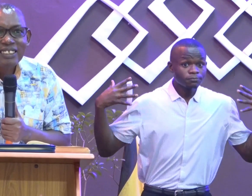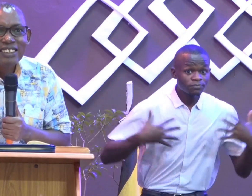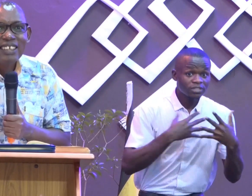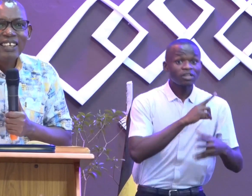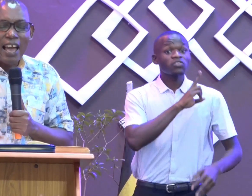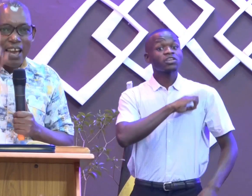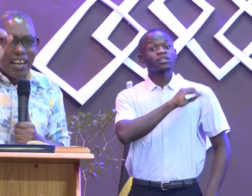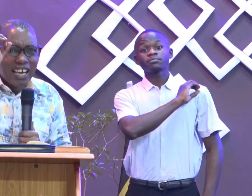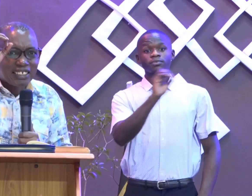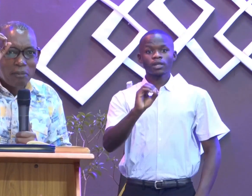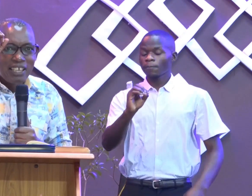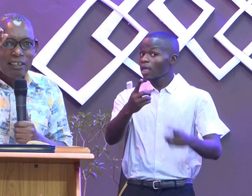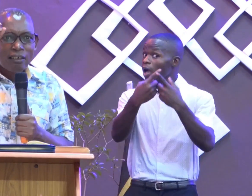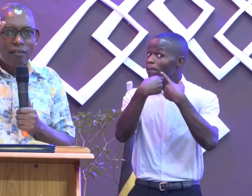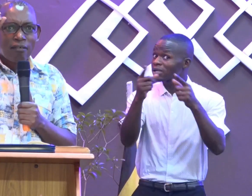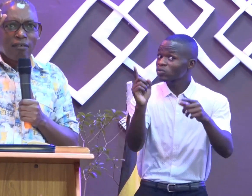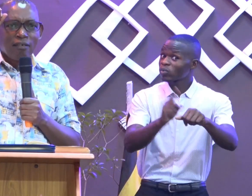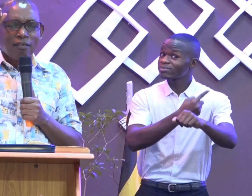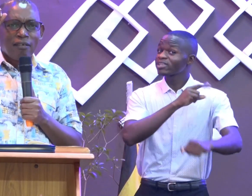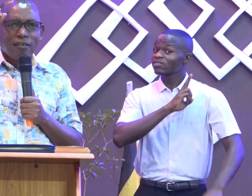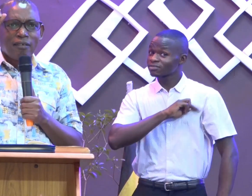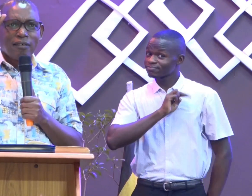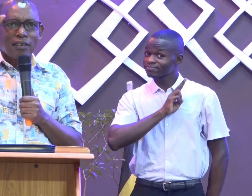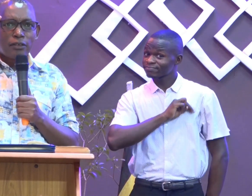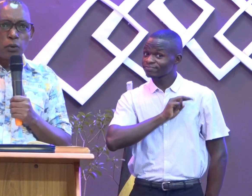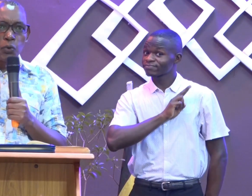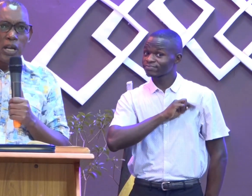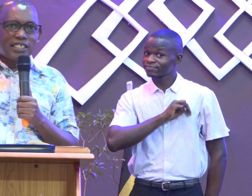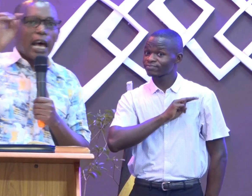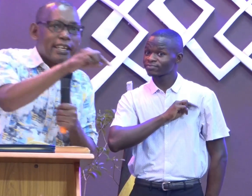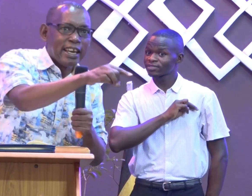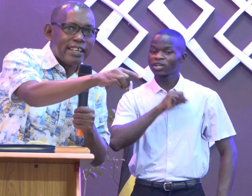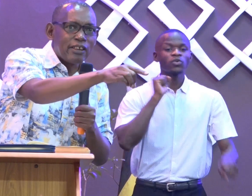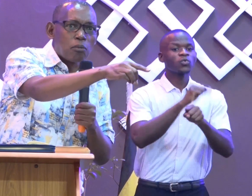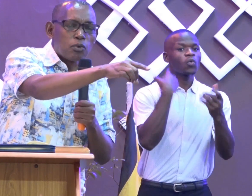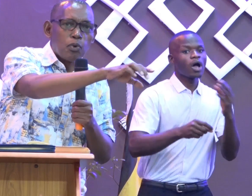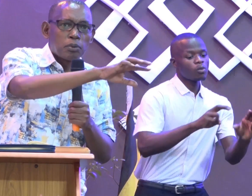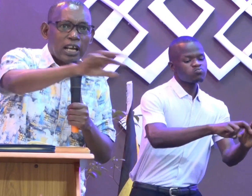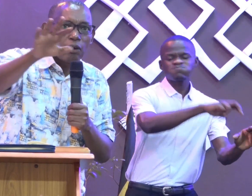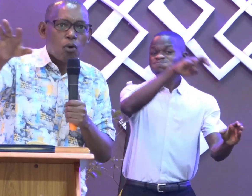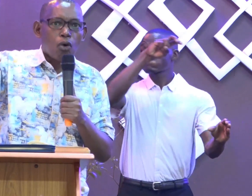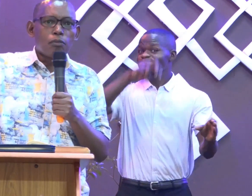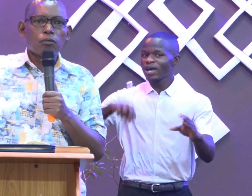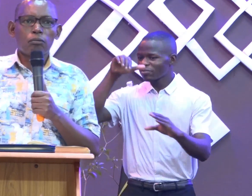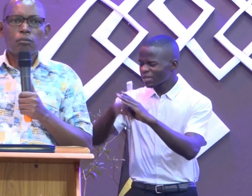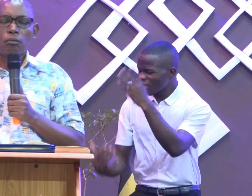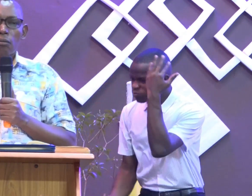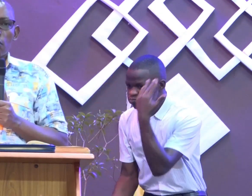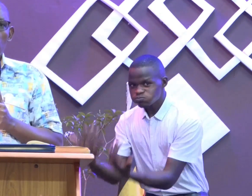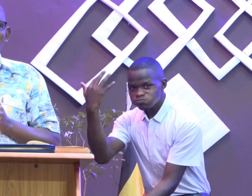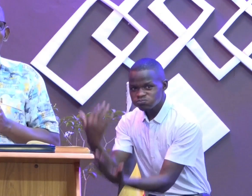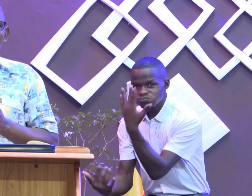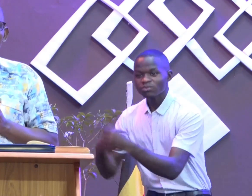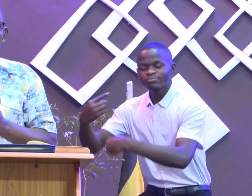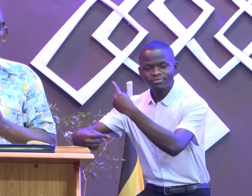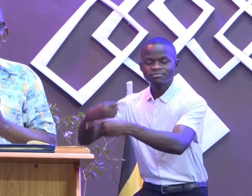we don't fear sin. Nayenge chibi. But yet sin. Chechikusula side eri eri obulumi obutaliiko komo. Is what will